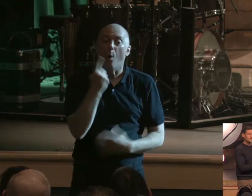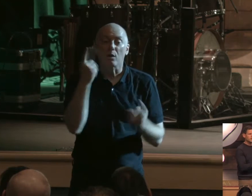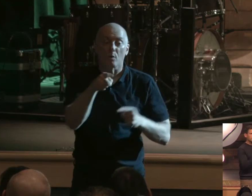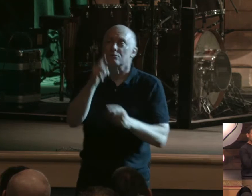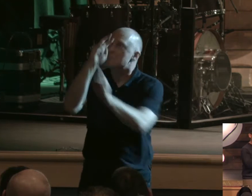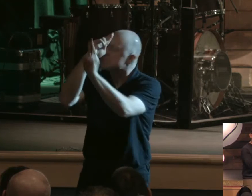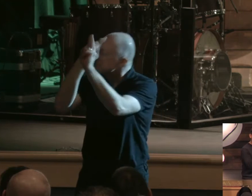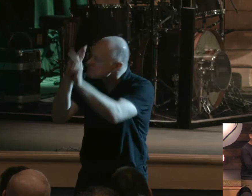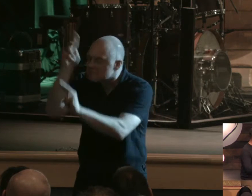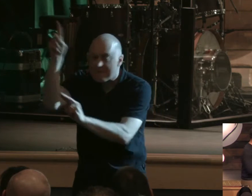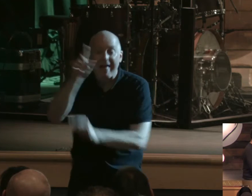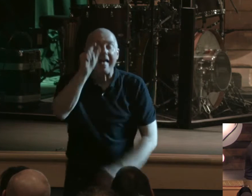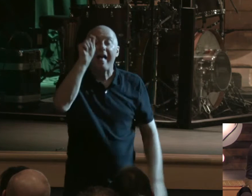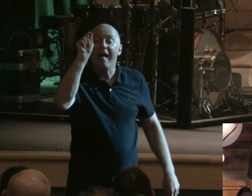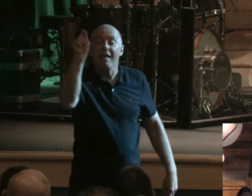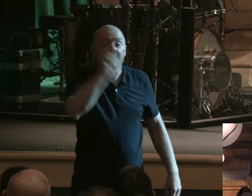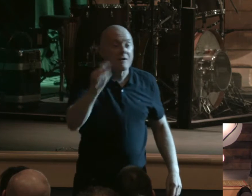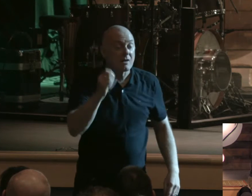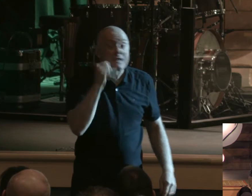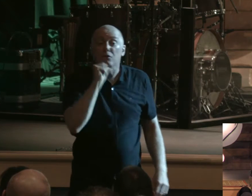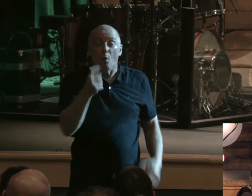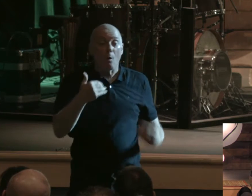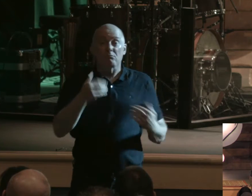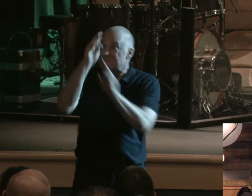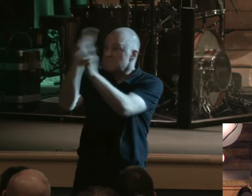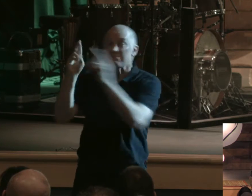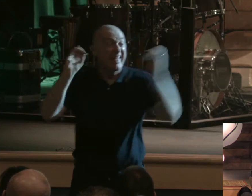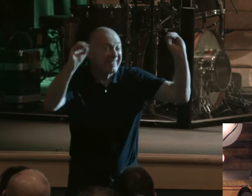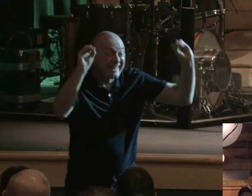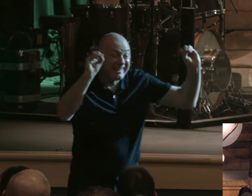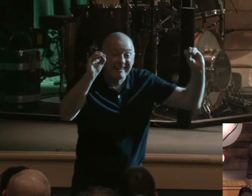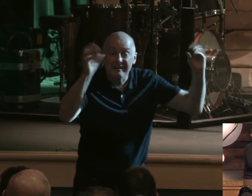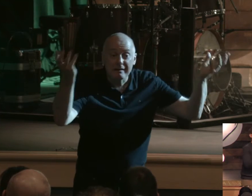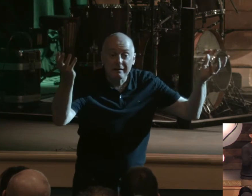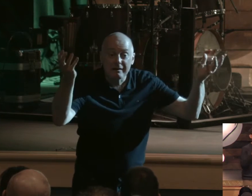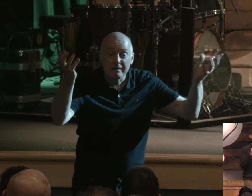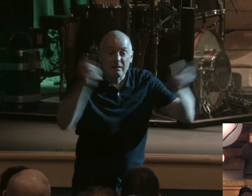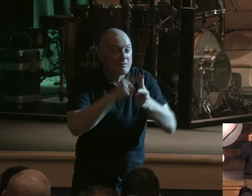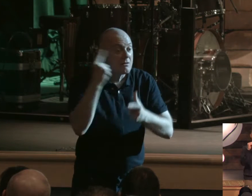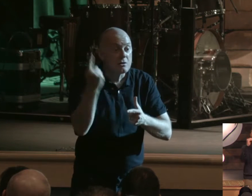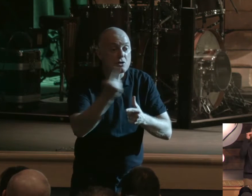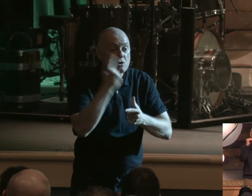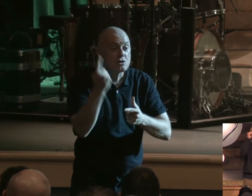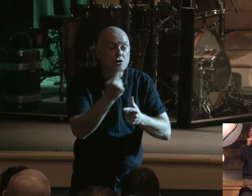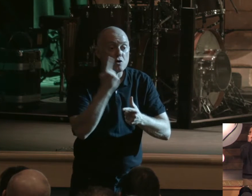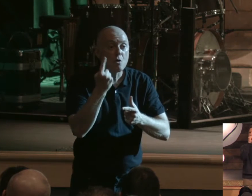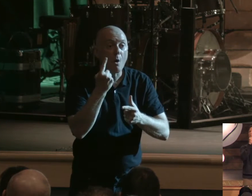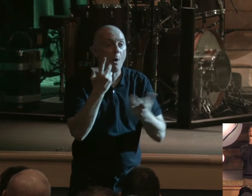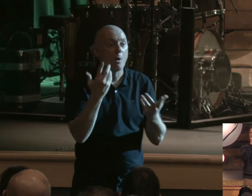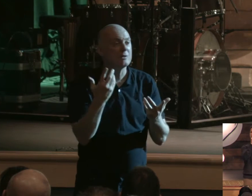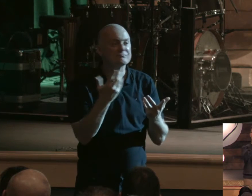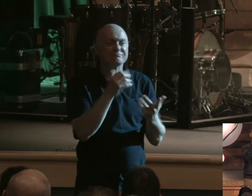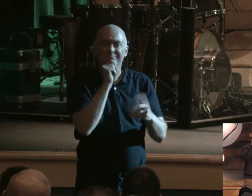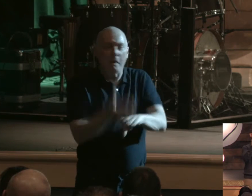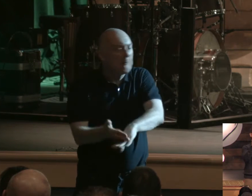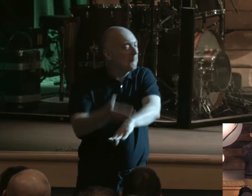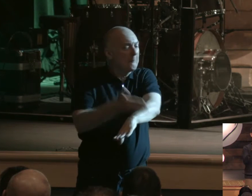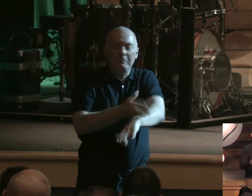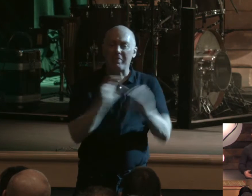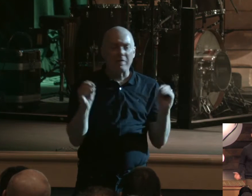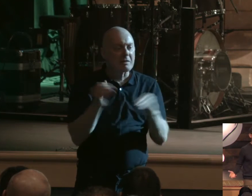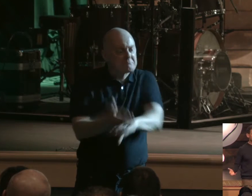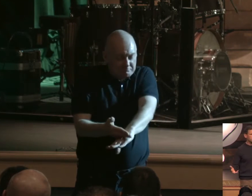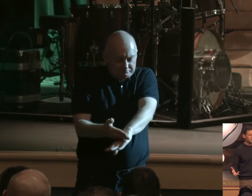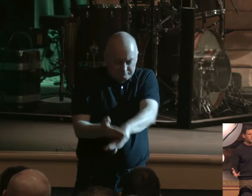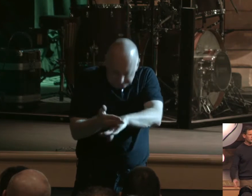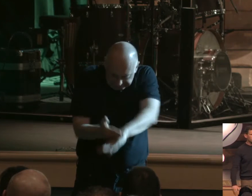Lord. Therefore, if you don't have the fear of the Lord, you will always butt up against a ceiling in your walk with Jesus Christ.